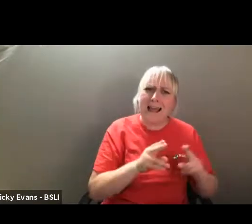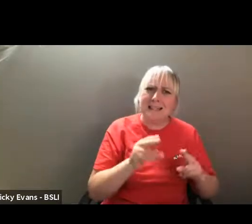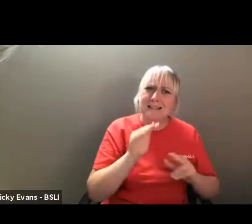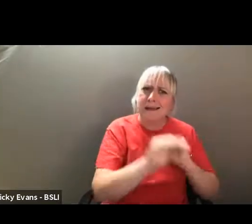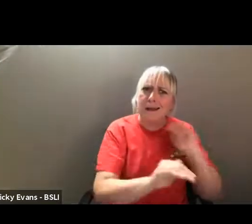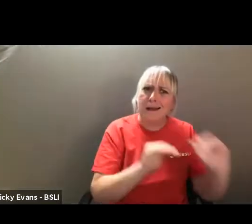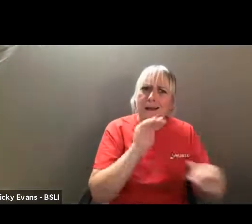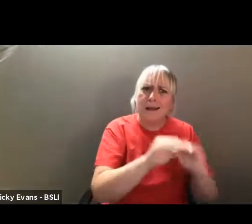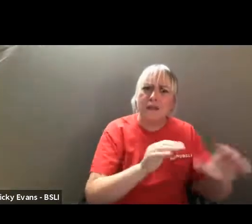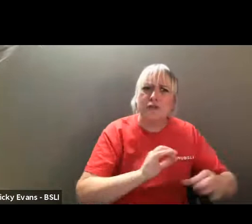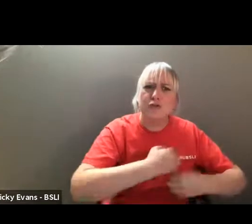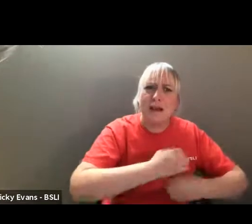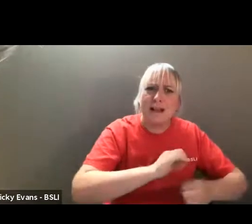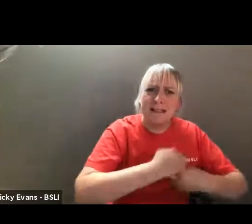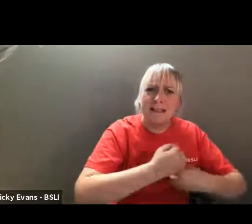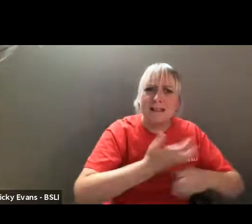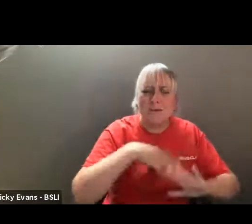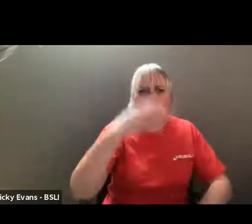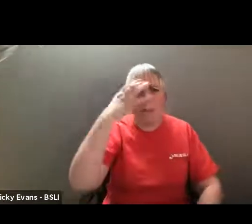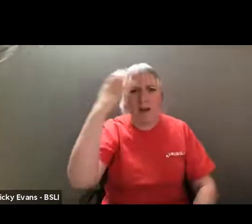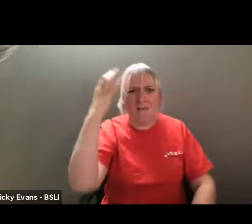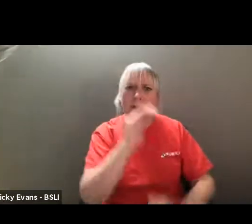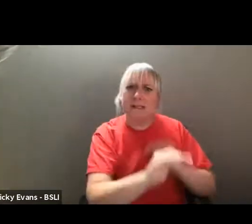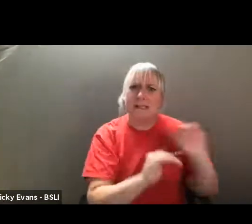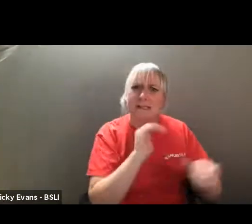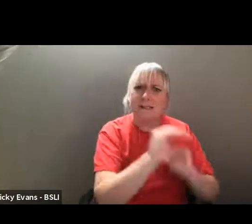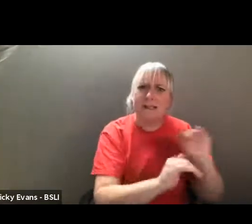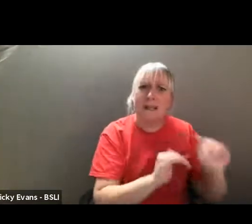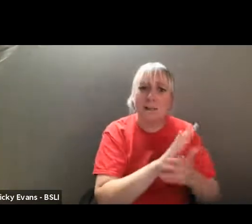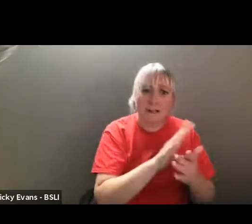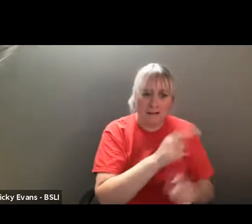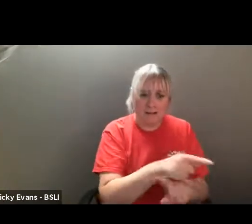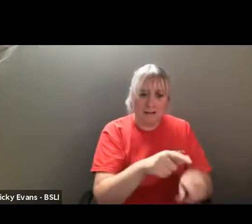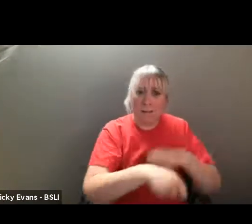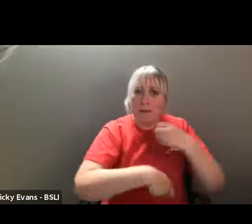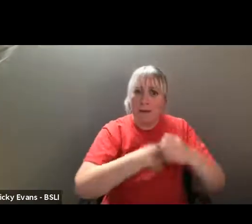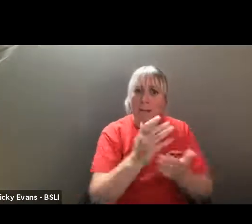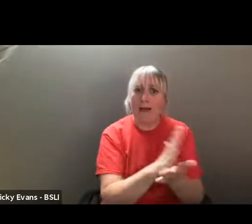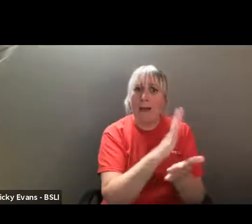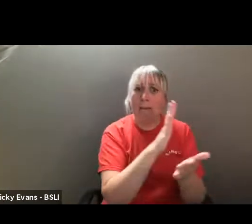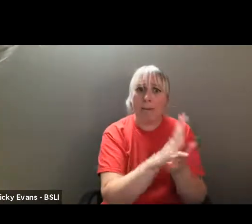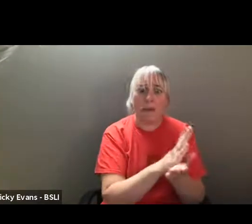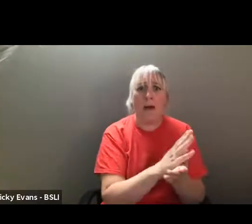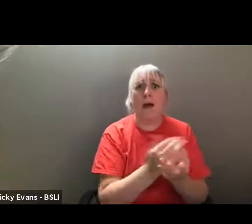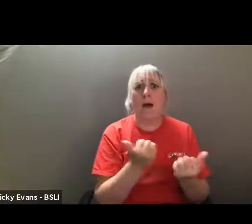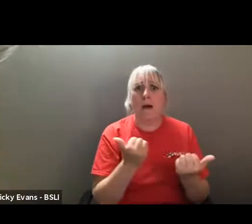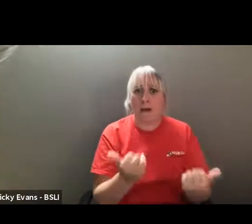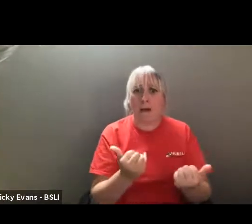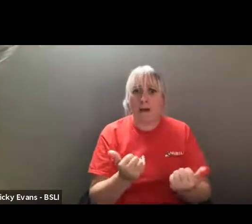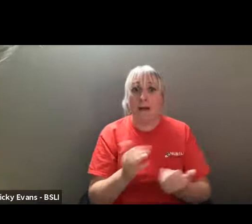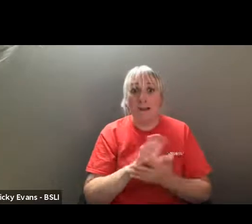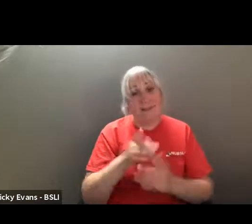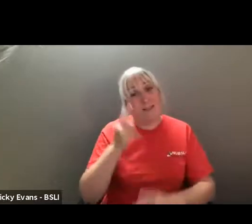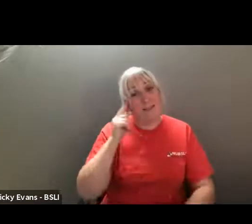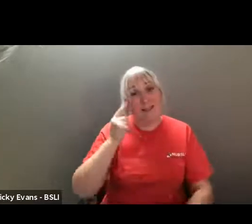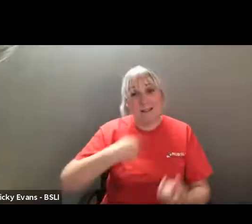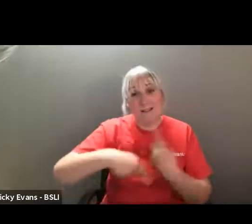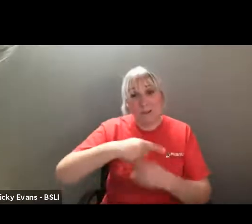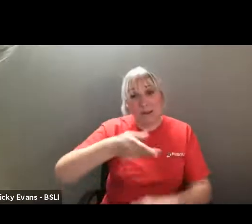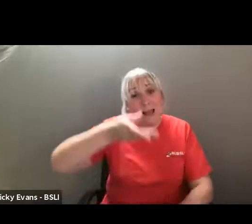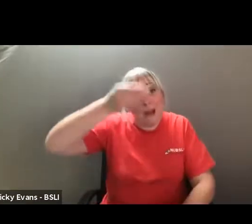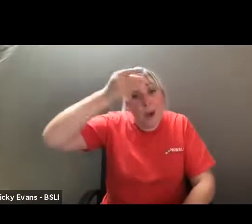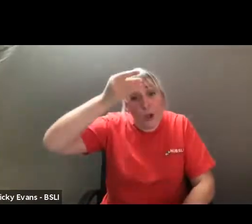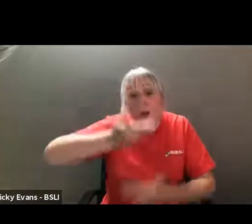stress on them, bureaucratic stress on them, seemed to make them a lot happier. So I think you can take a lesson from that, that is maybe